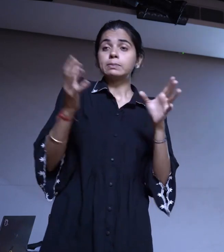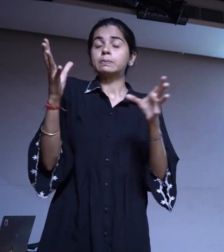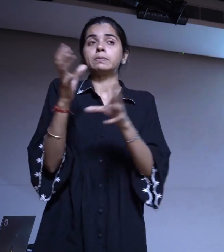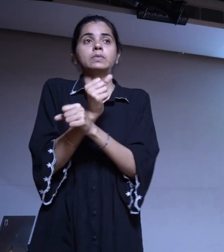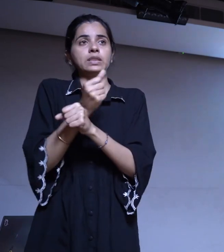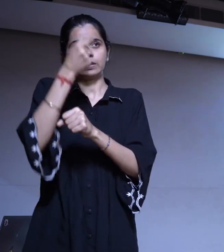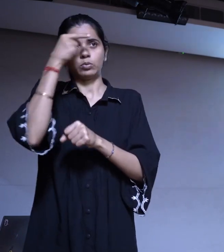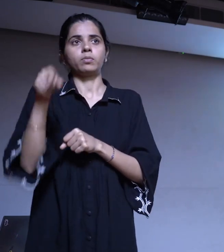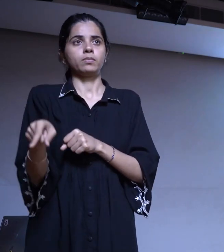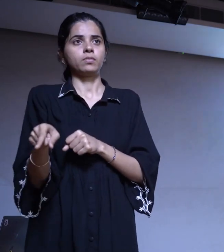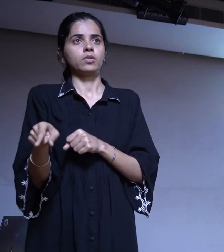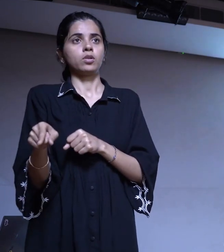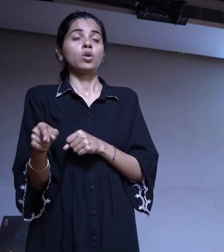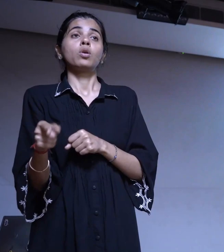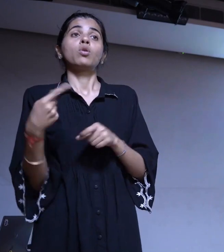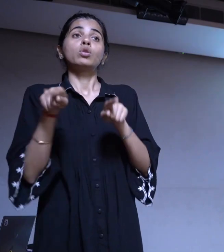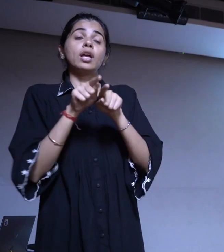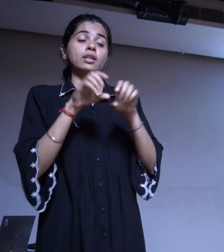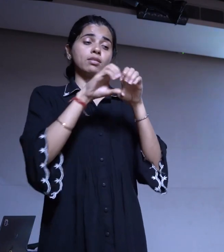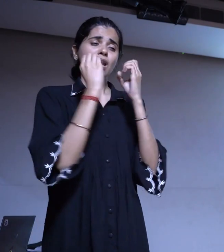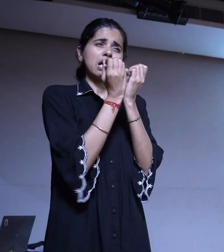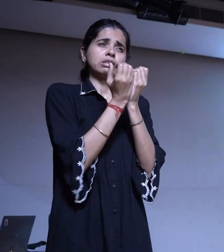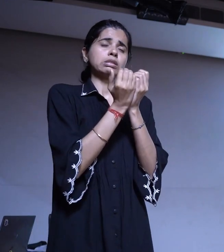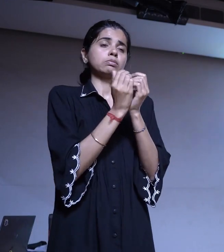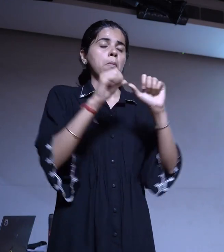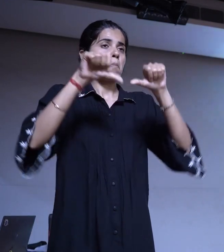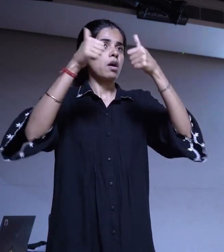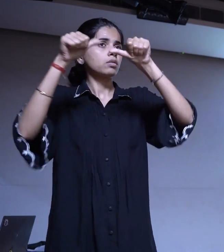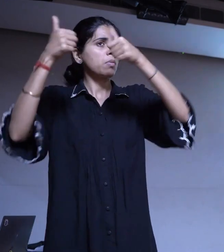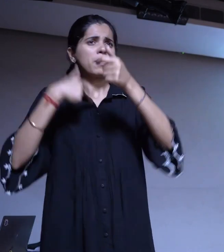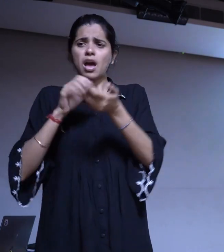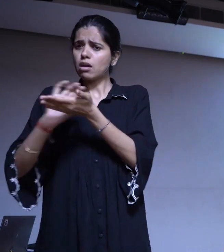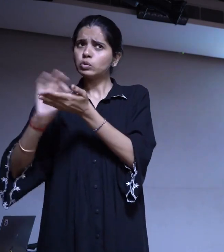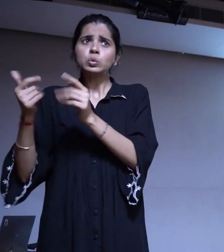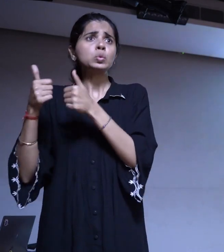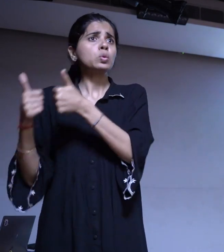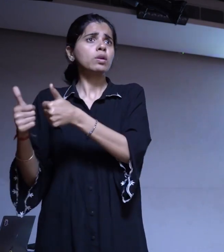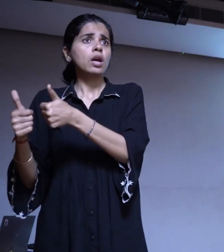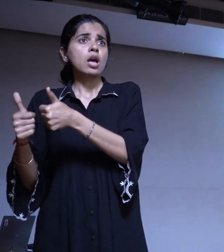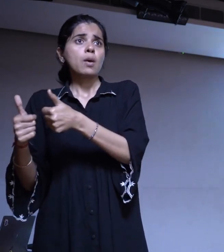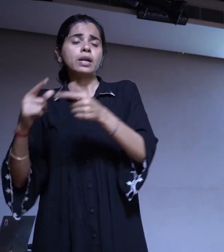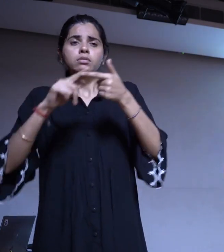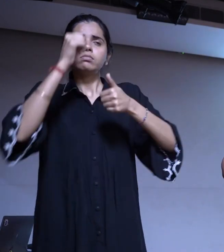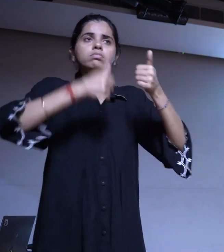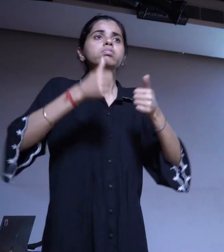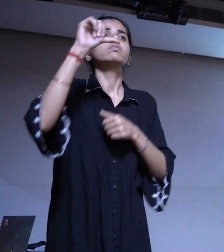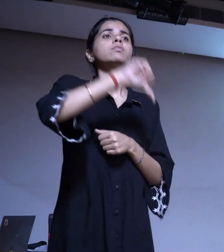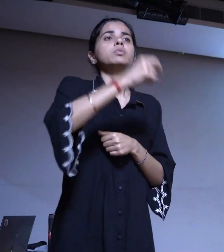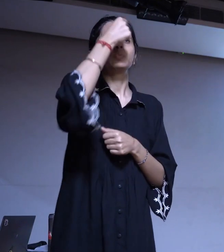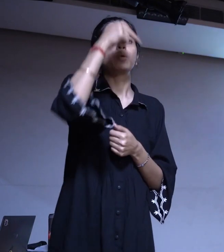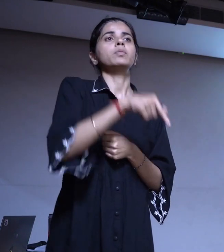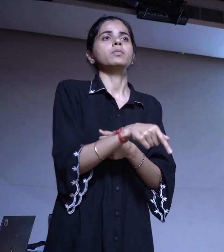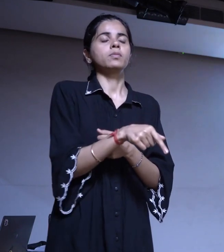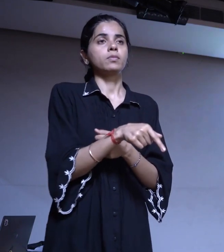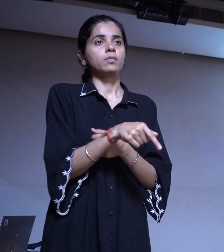they're doing well in the classroom but they don't do well on these class sces so you are actually able to identify all four sets of uh